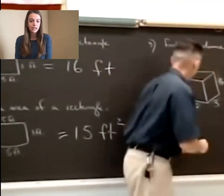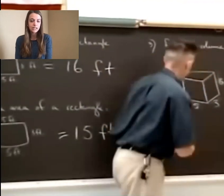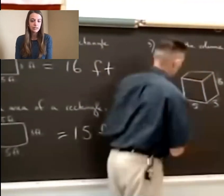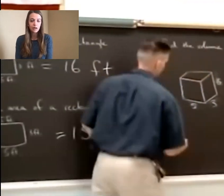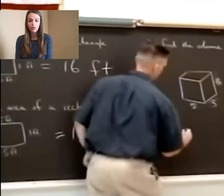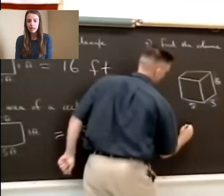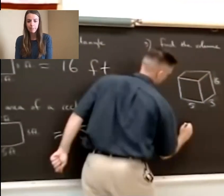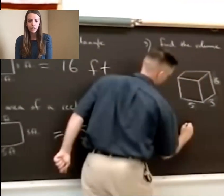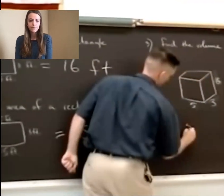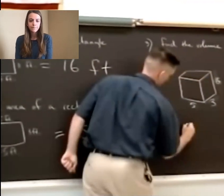replacing the letter with the number.